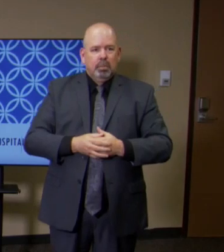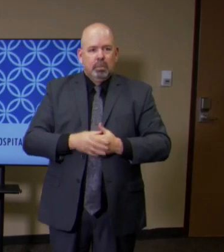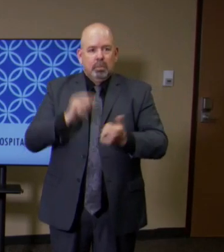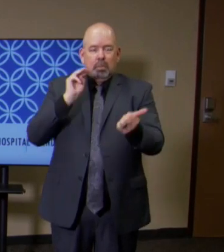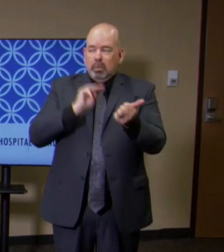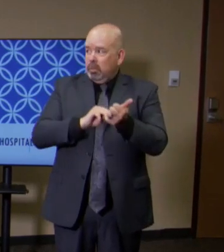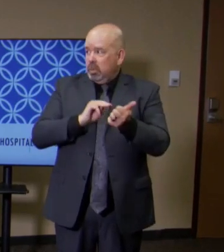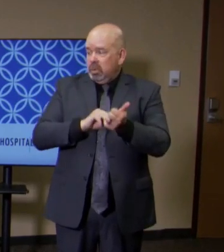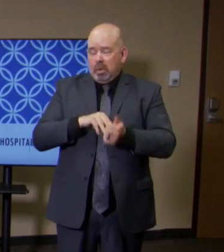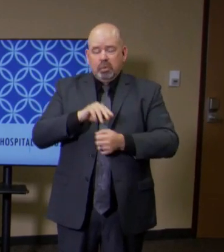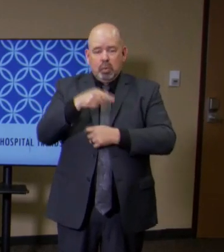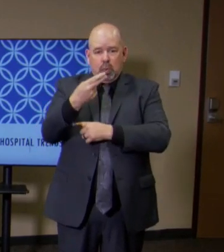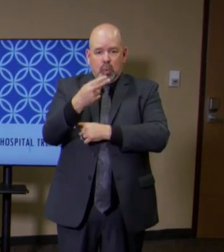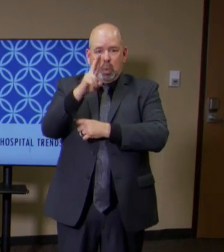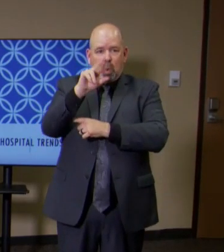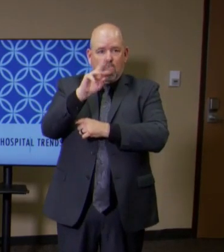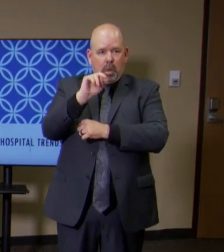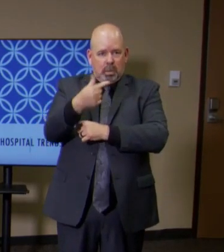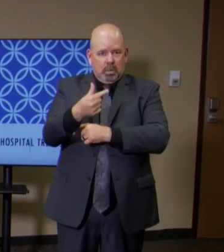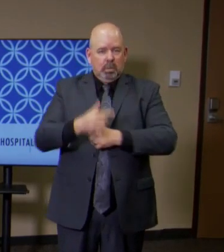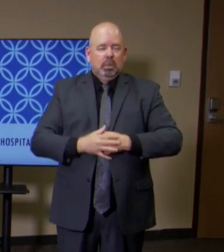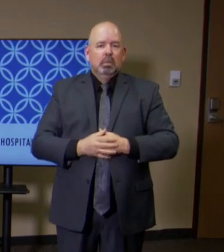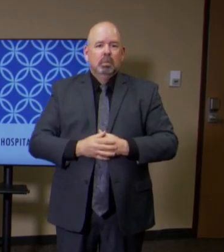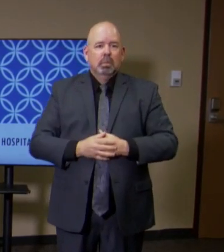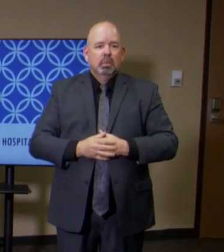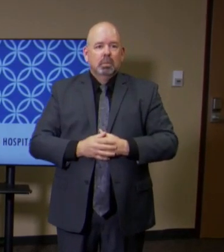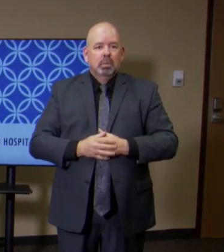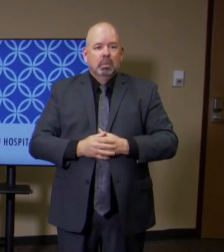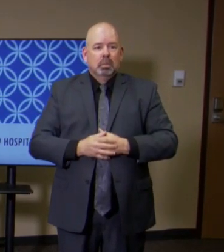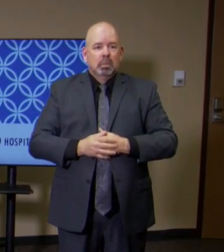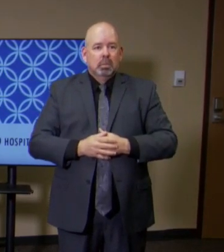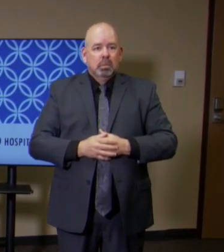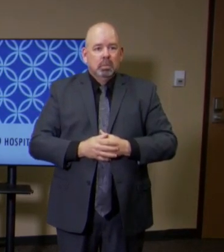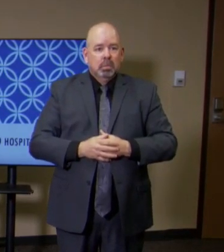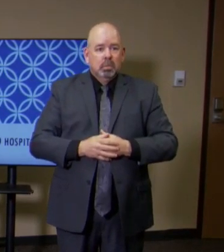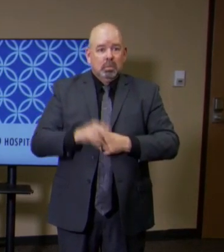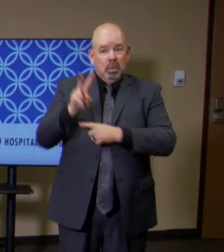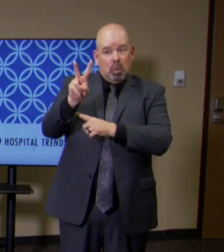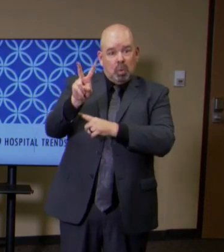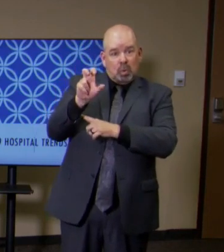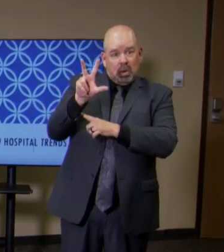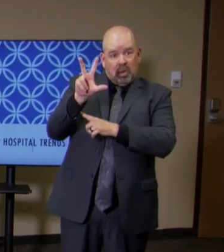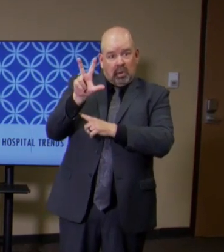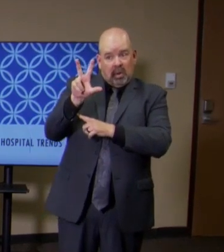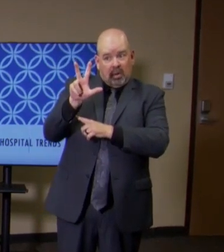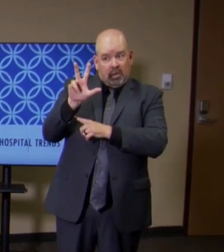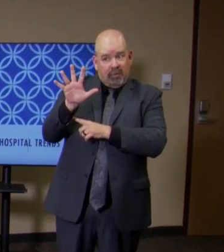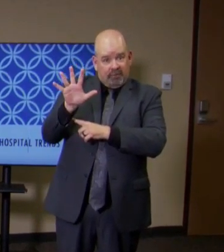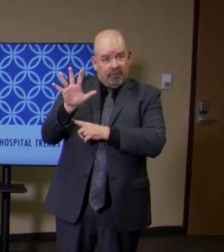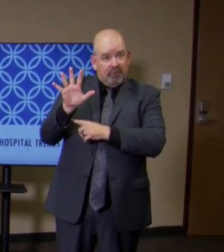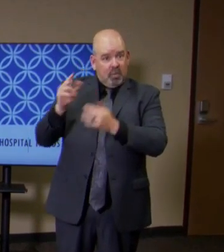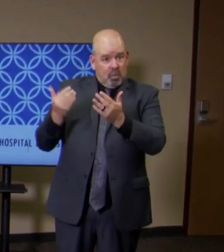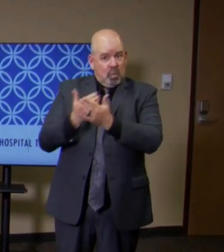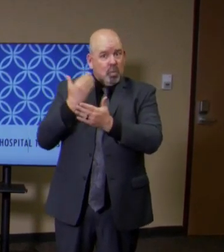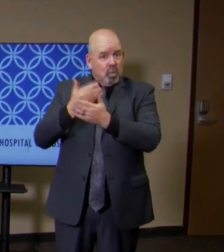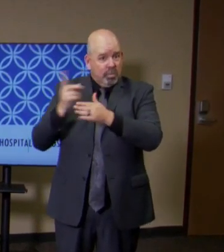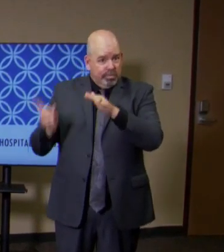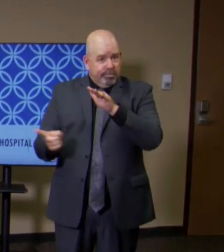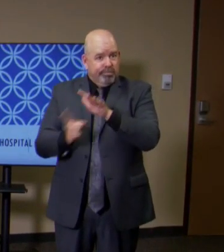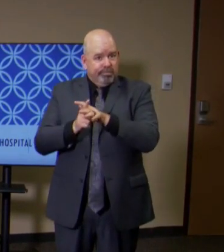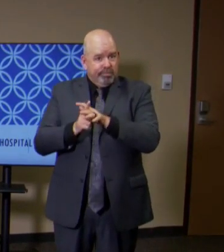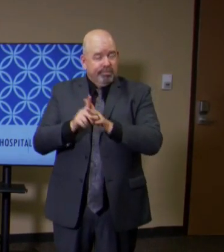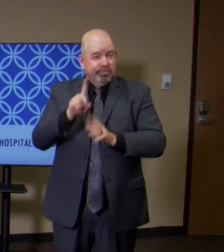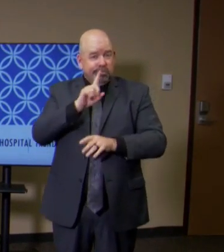As the judge mentioned, we're reporting 235 new cases today. Total case count